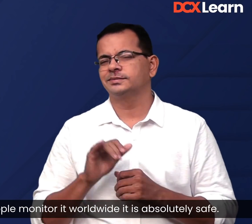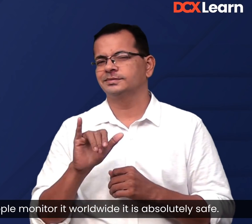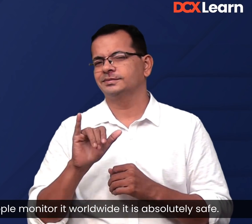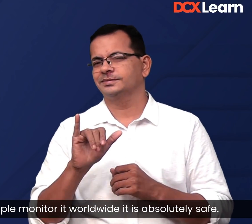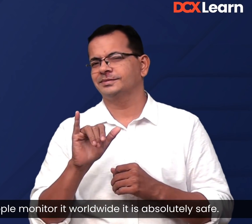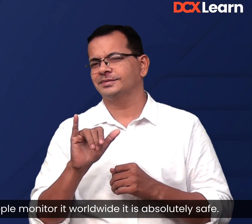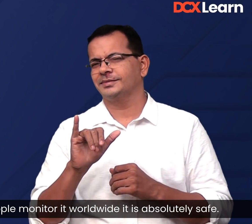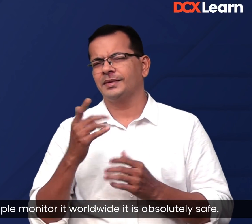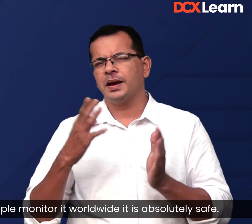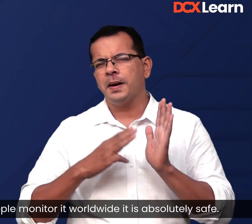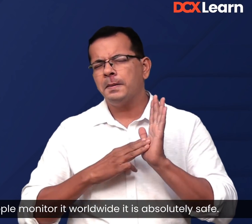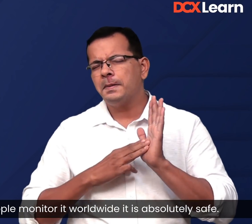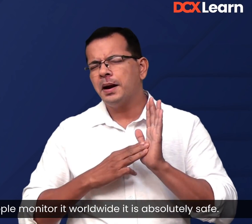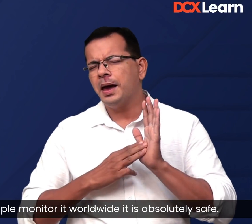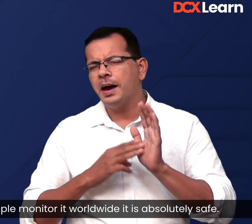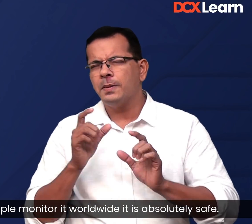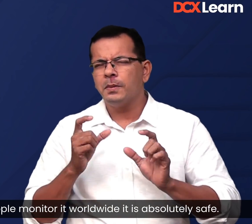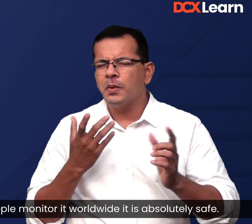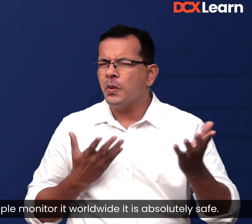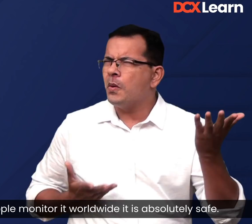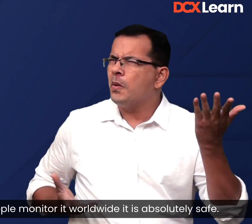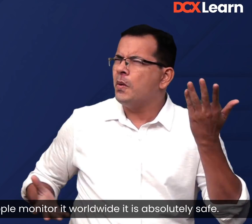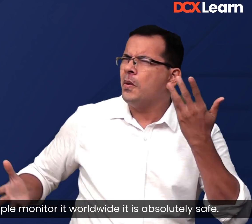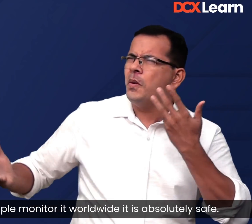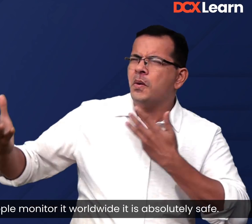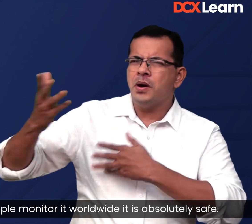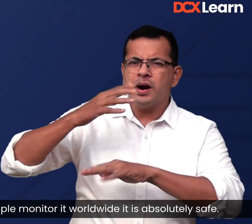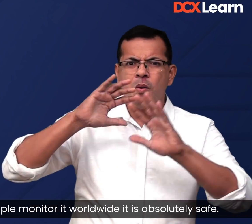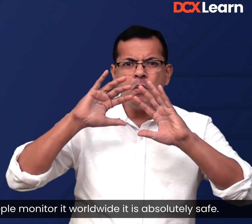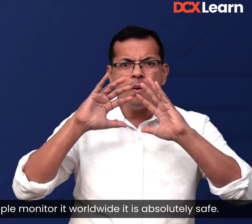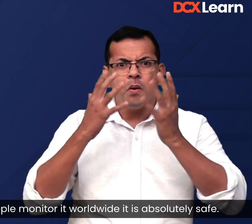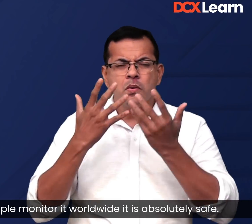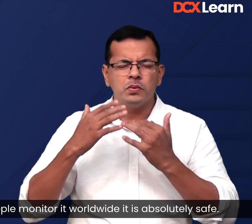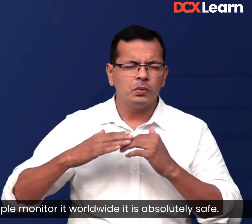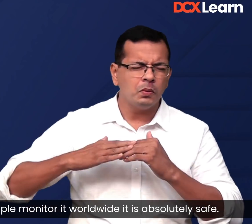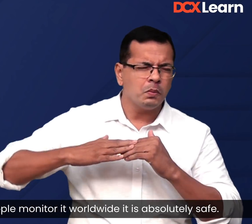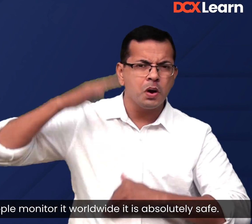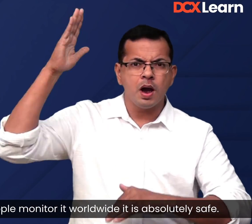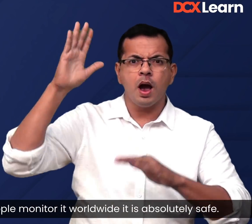yes because millions of people monitor it worldwide it is absolutely safe